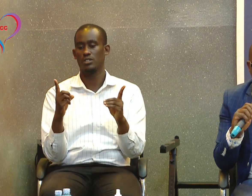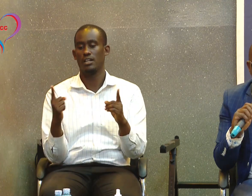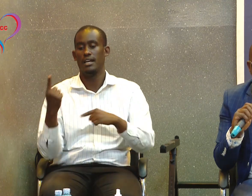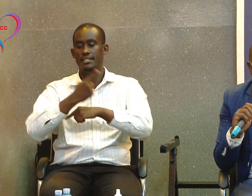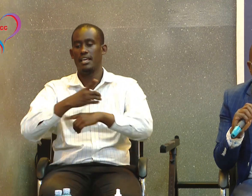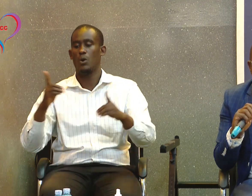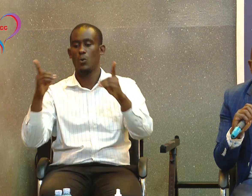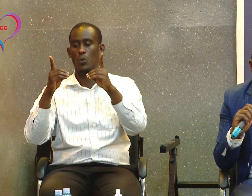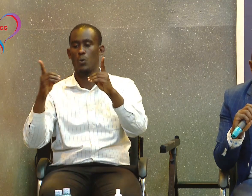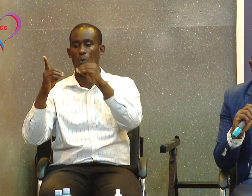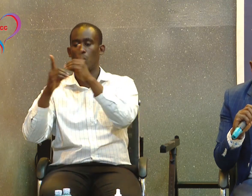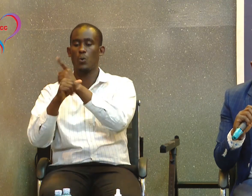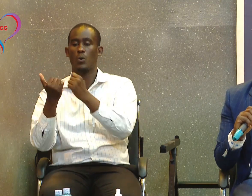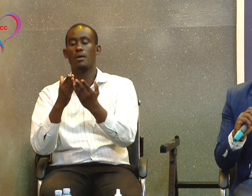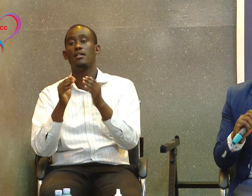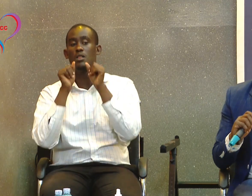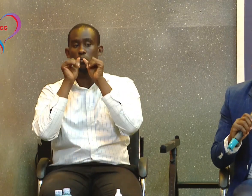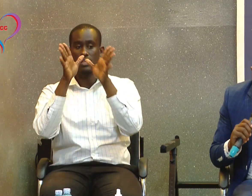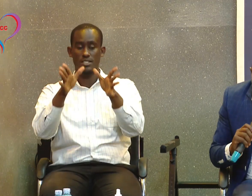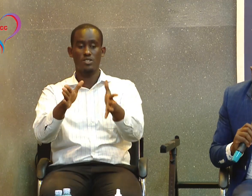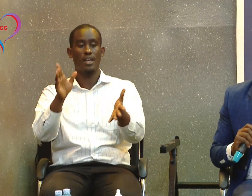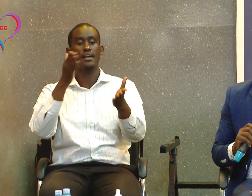May the Lord bless you and give you grace to find that out.